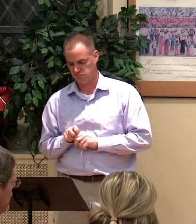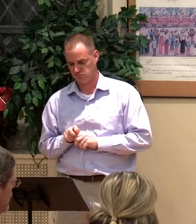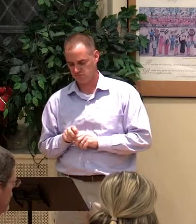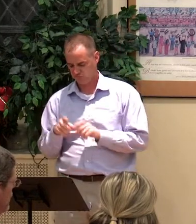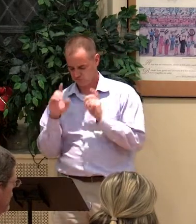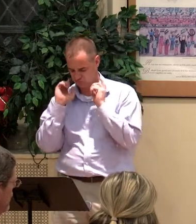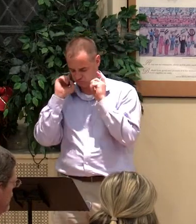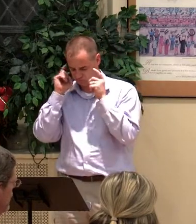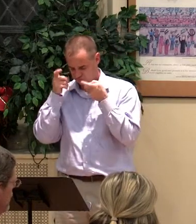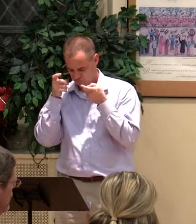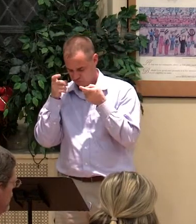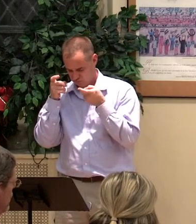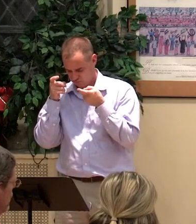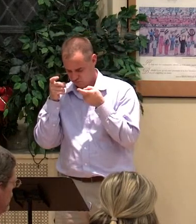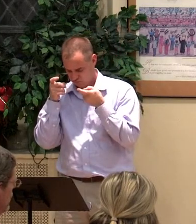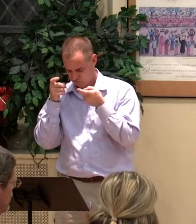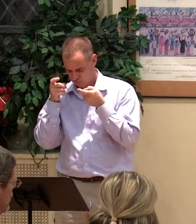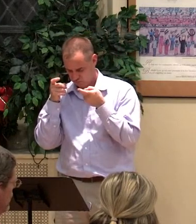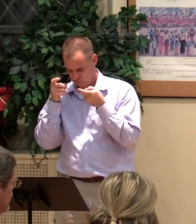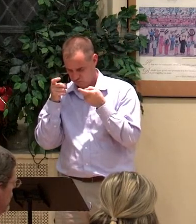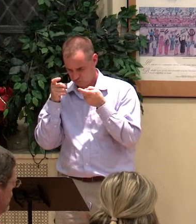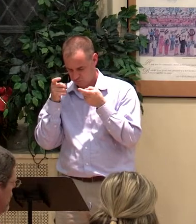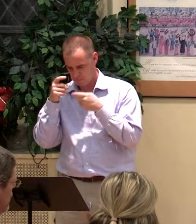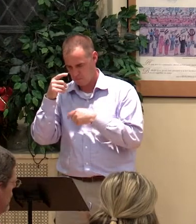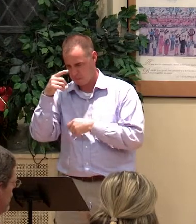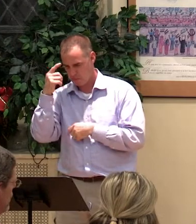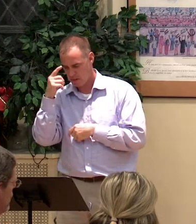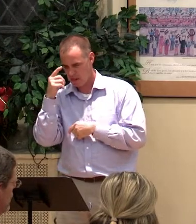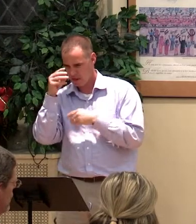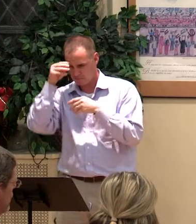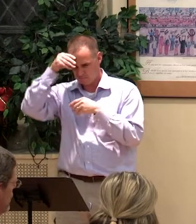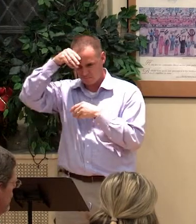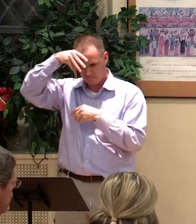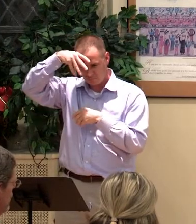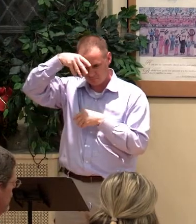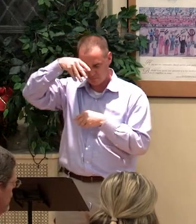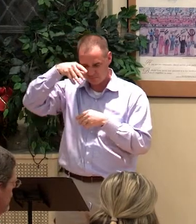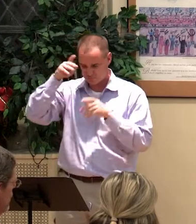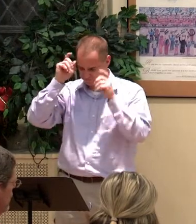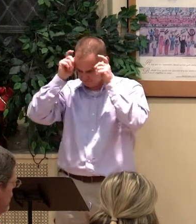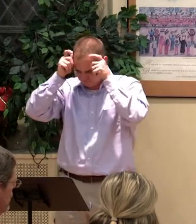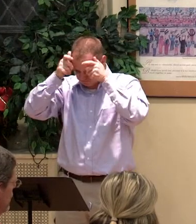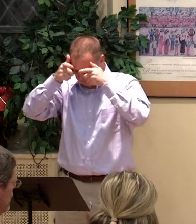hoodie up and over your black stubble of hair.